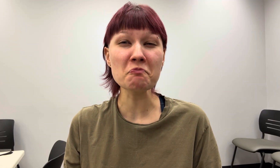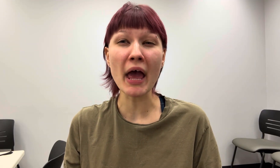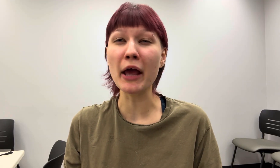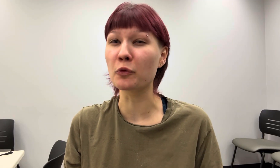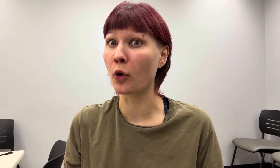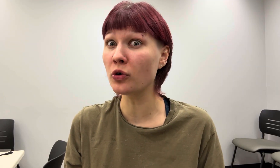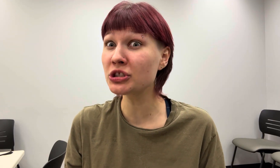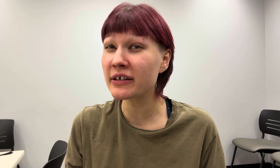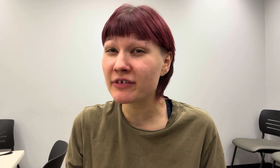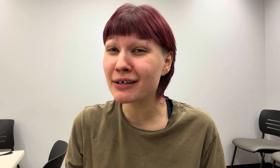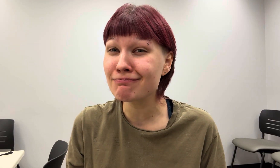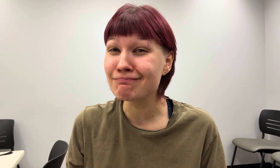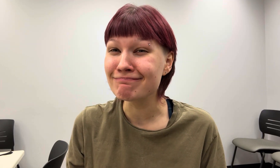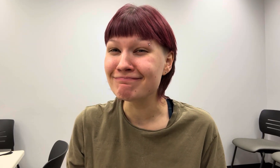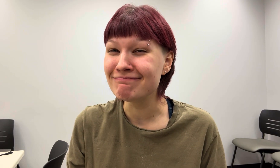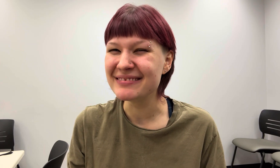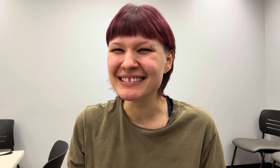and role shifting.